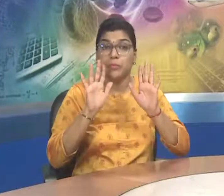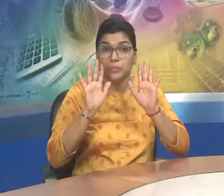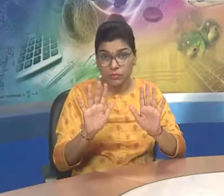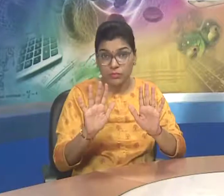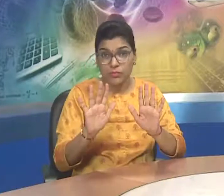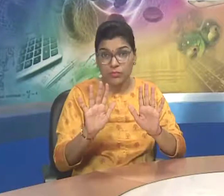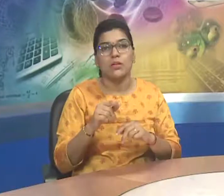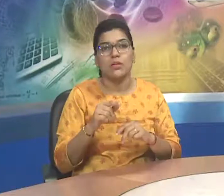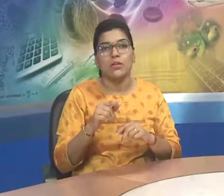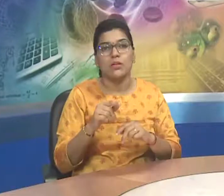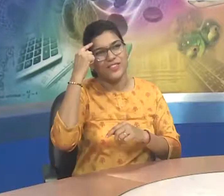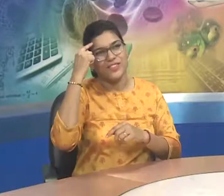HIV.